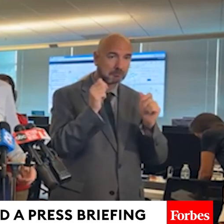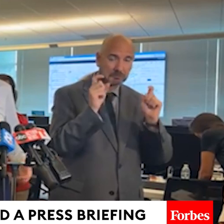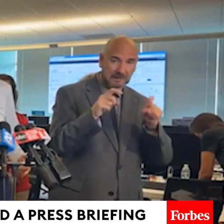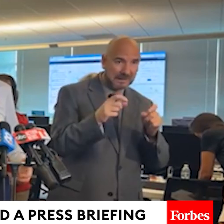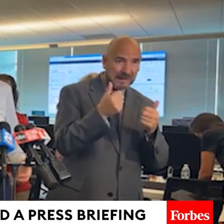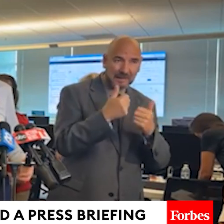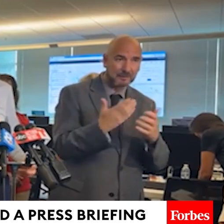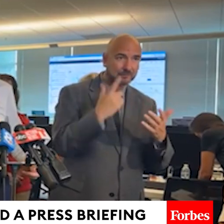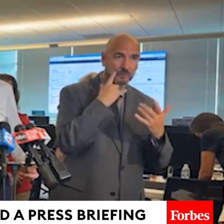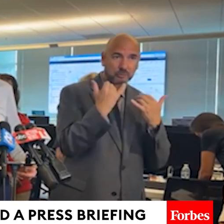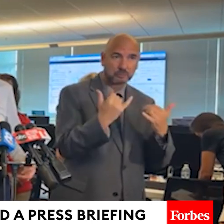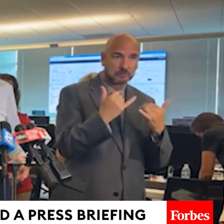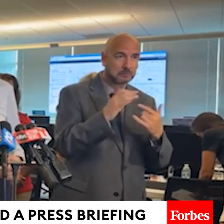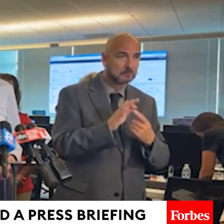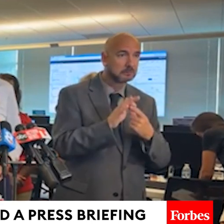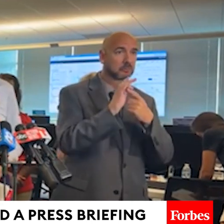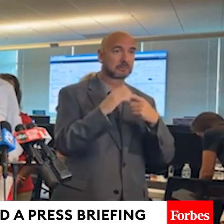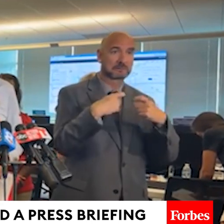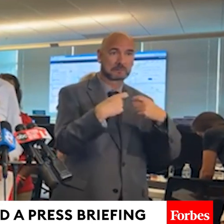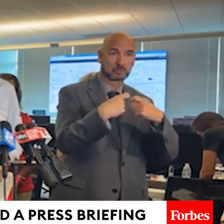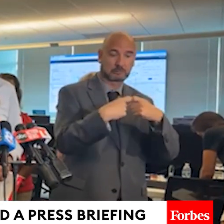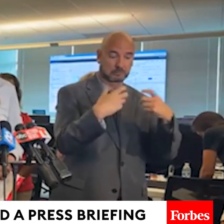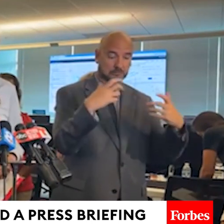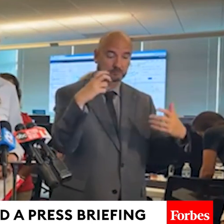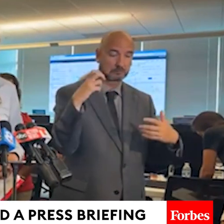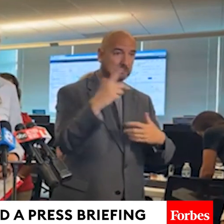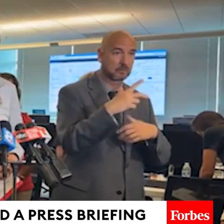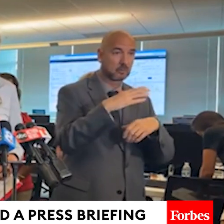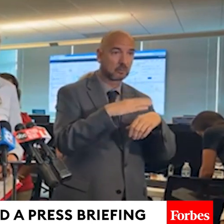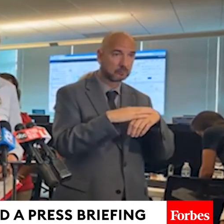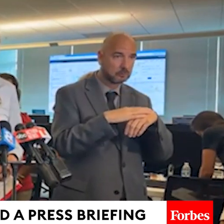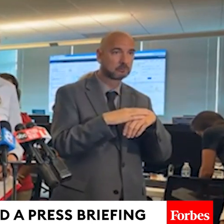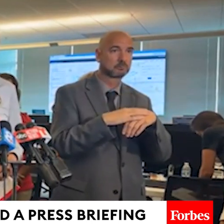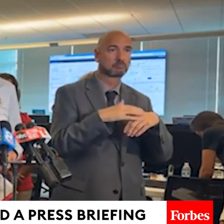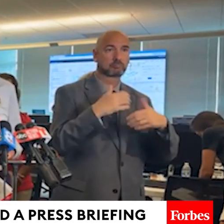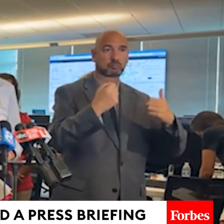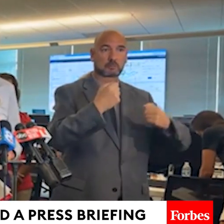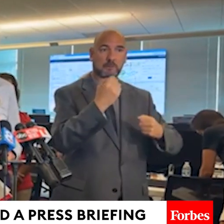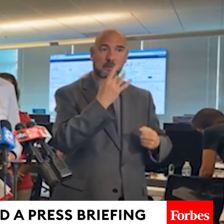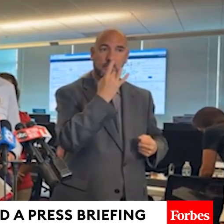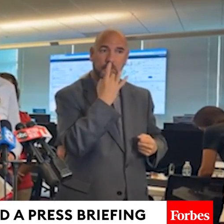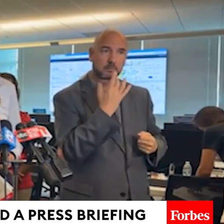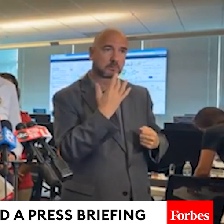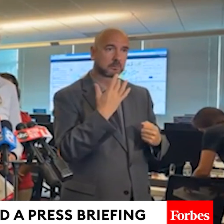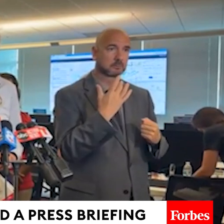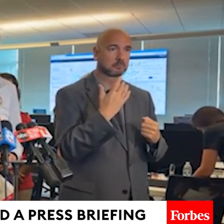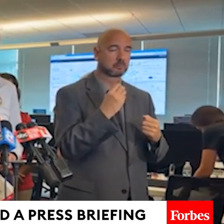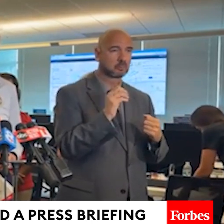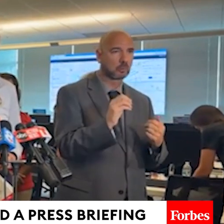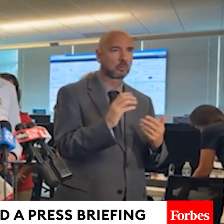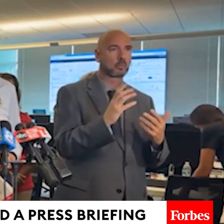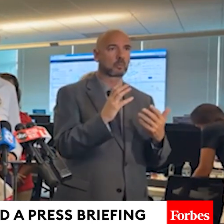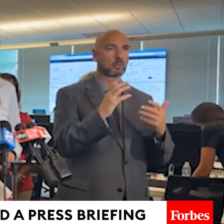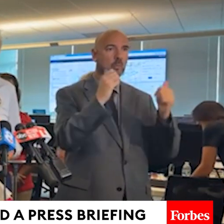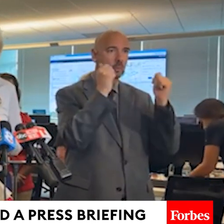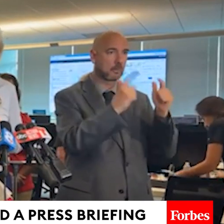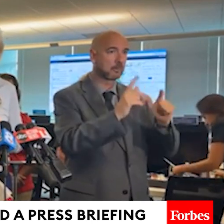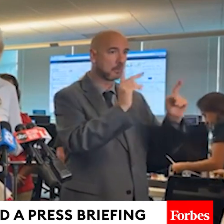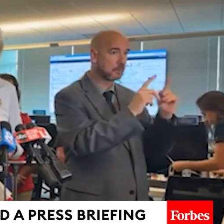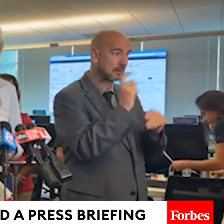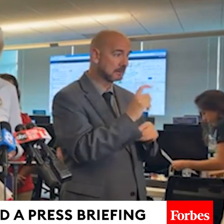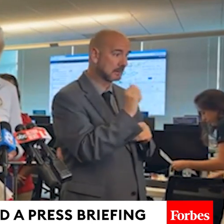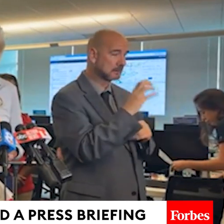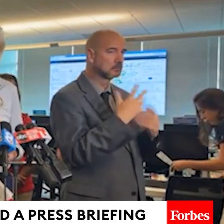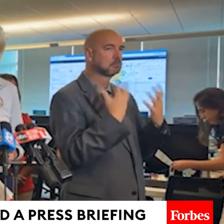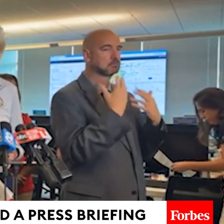especially getting this power back up so we can get the traffic lights running and get everybody's air conditioner going. We're